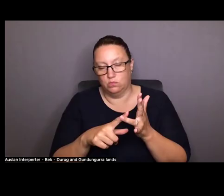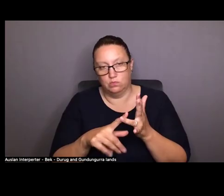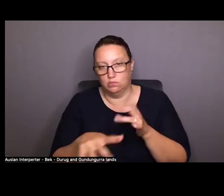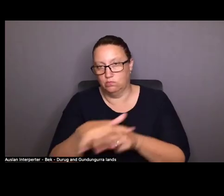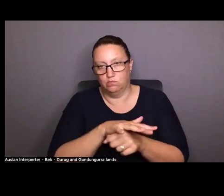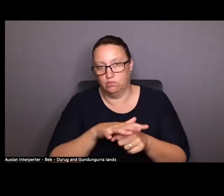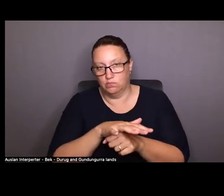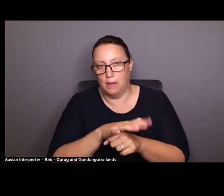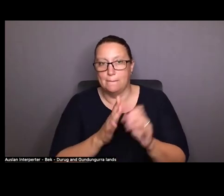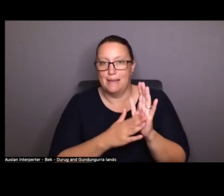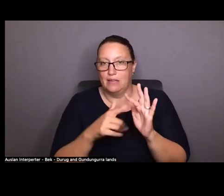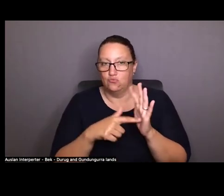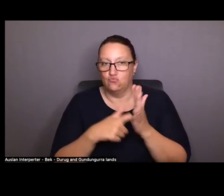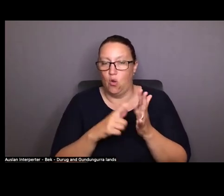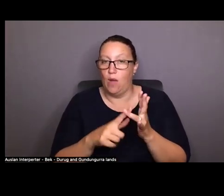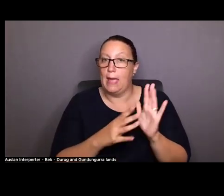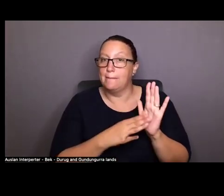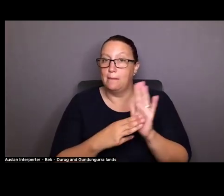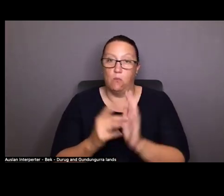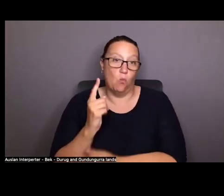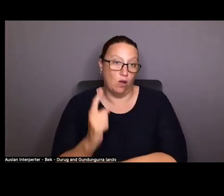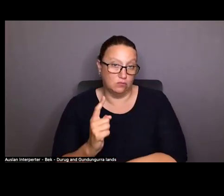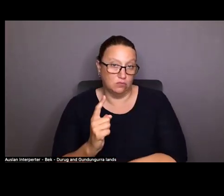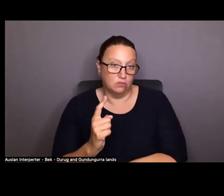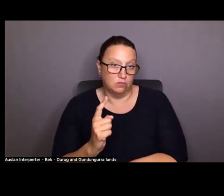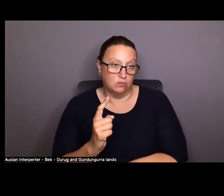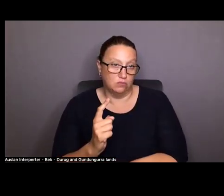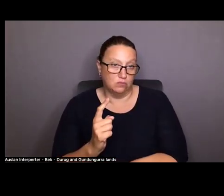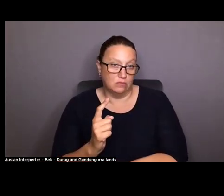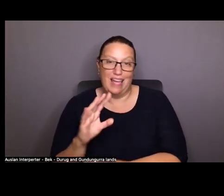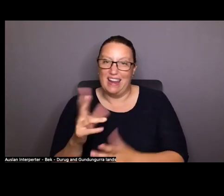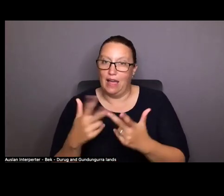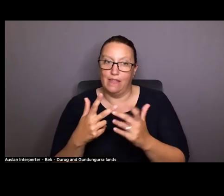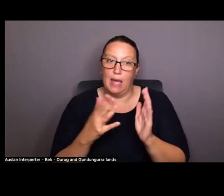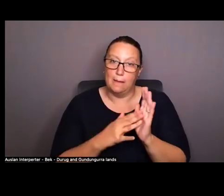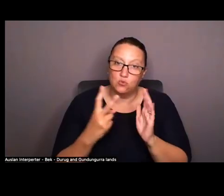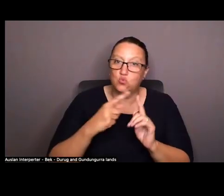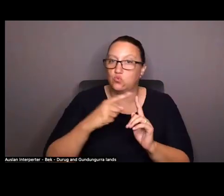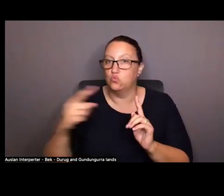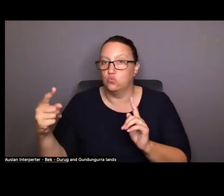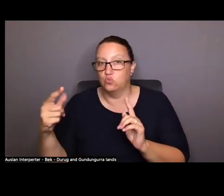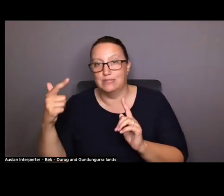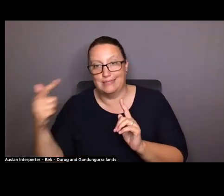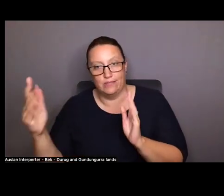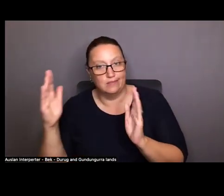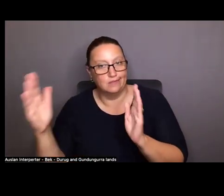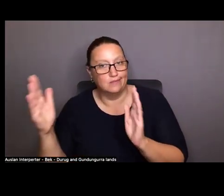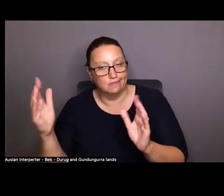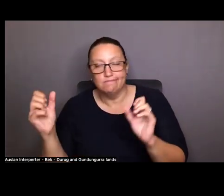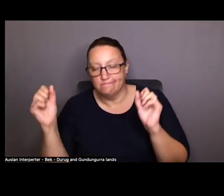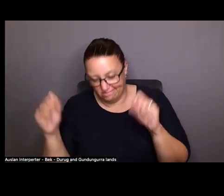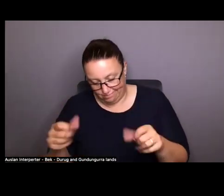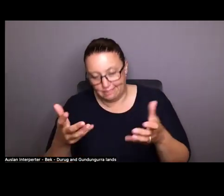a metropolitan area is MM1. Any other code is eligible, so they go up to 7. So MM2